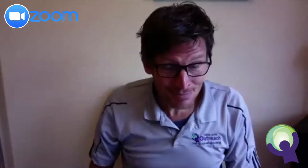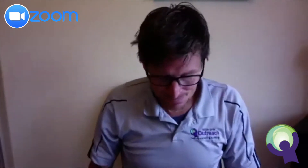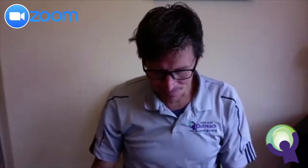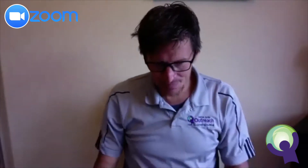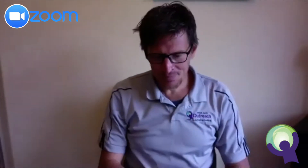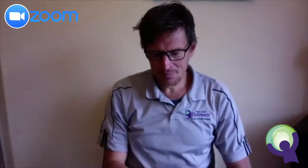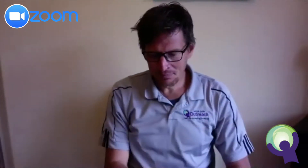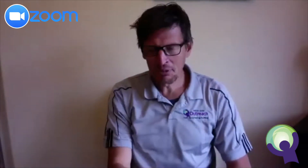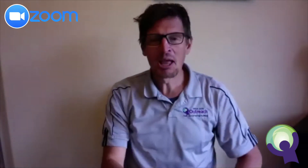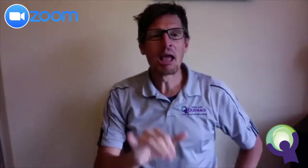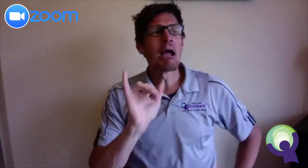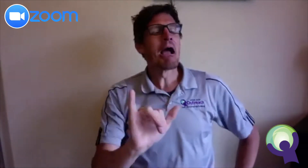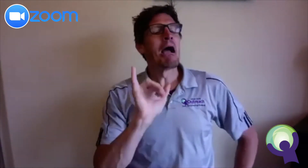we might have milkweed everywhere.